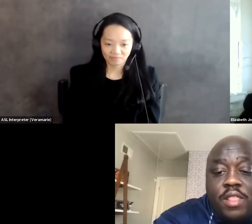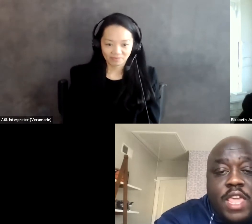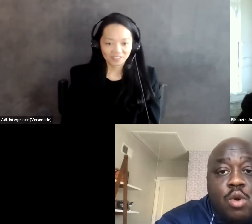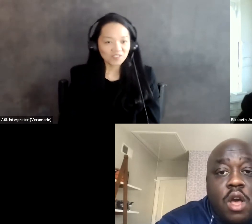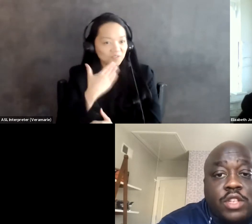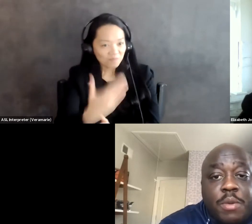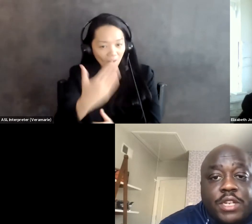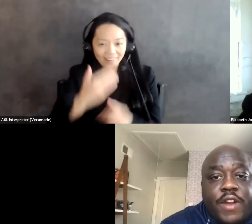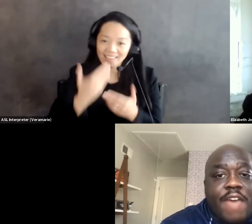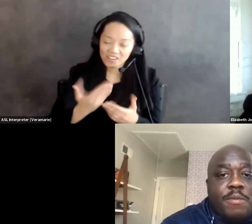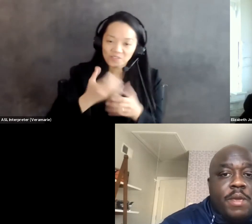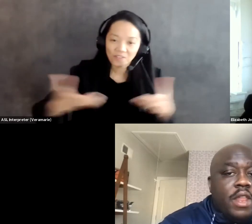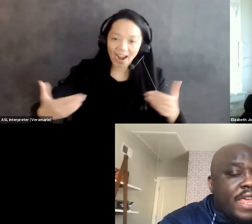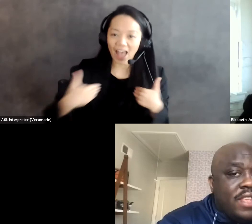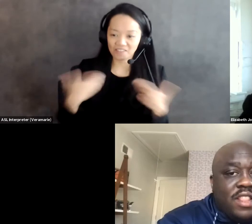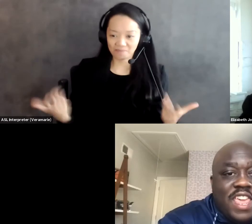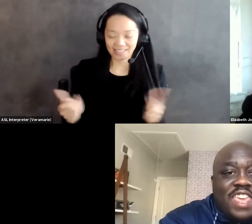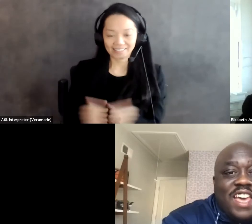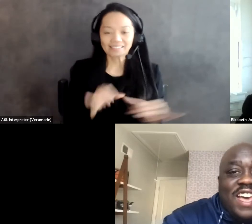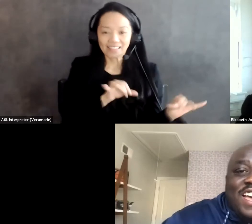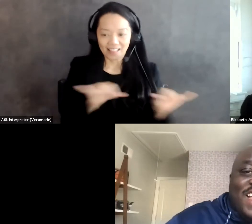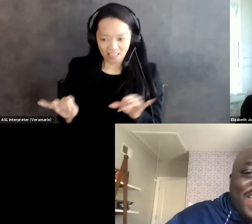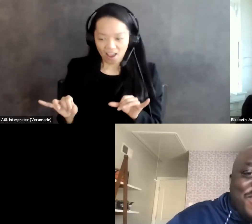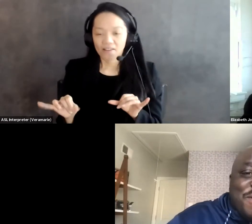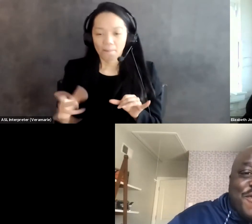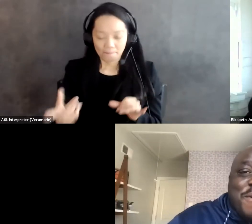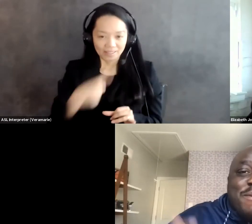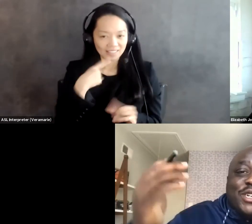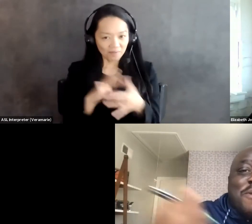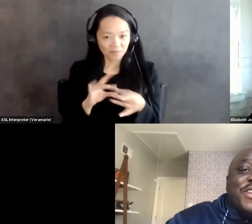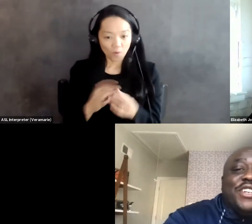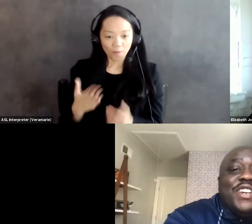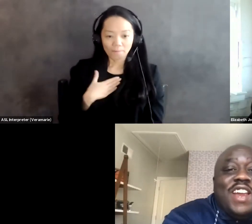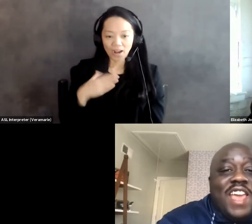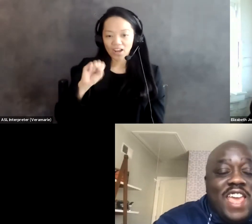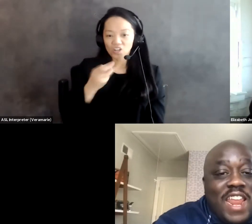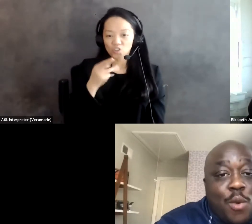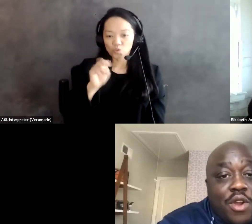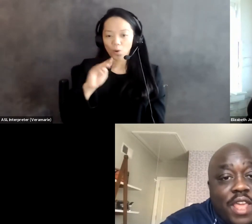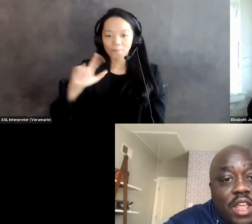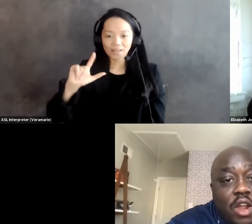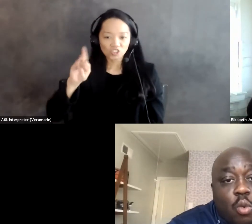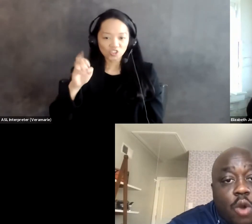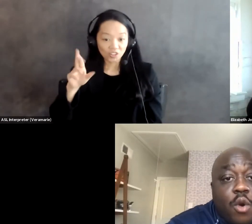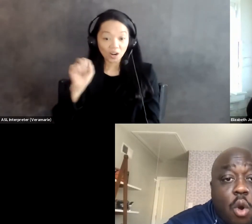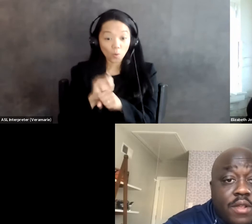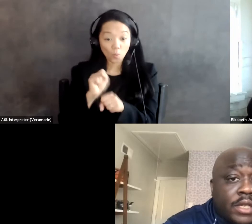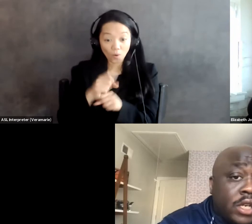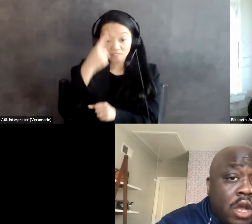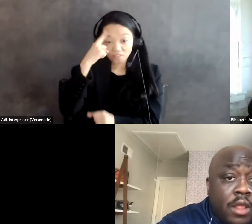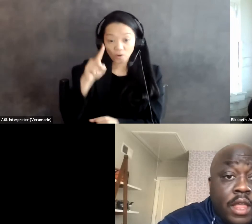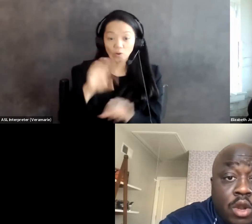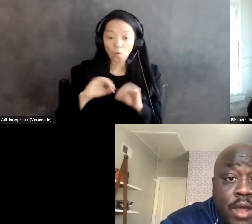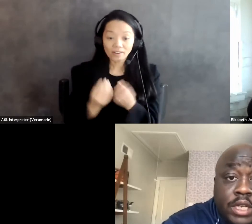Good morning. Thank you all so much for having me. Like we said before, my name is Sharon Mitchell Jr., and I work for an